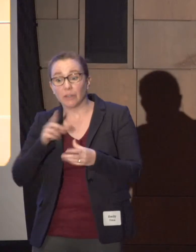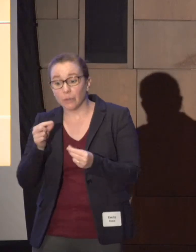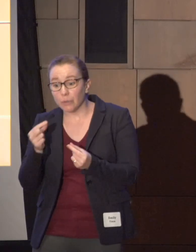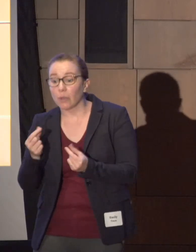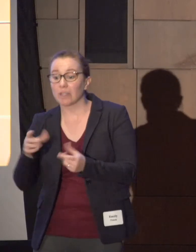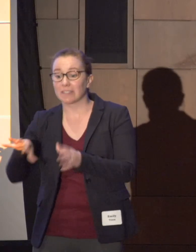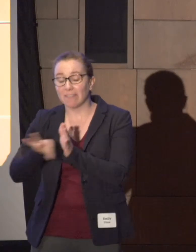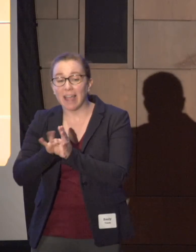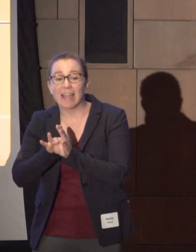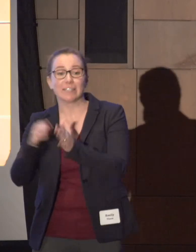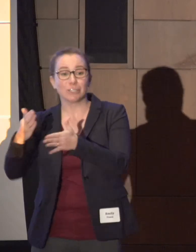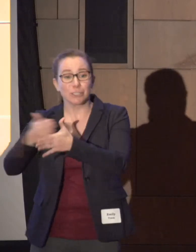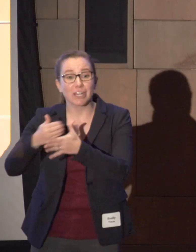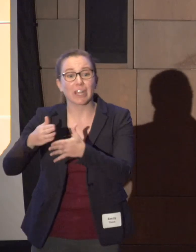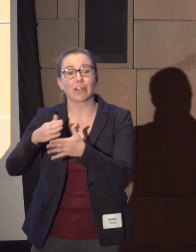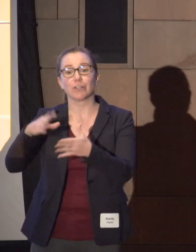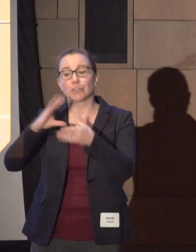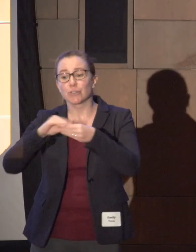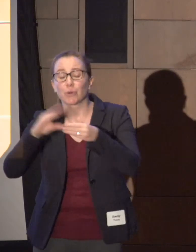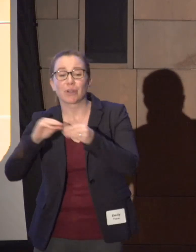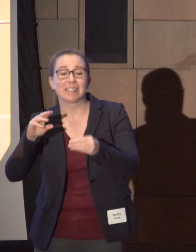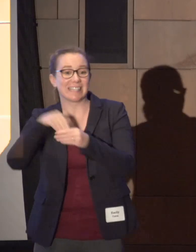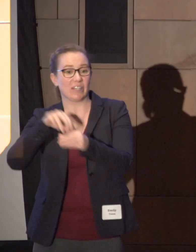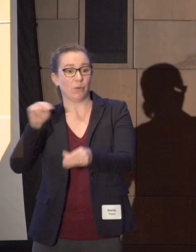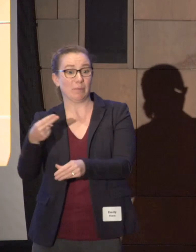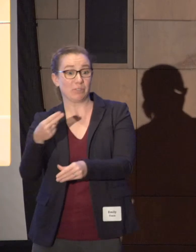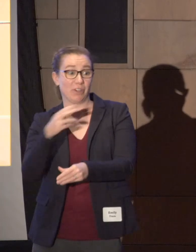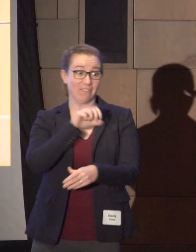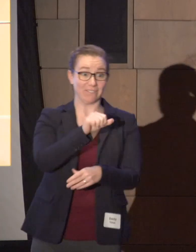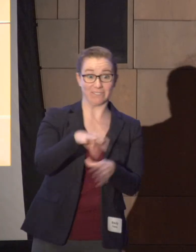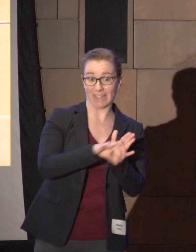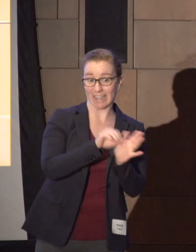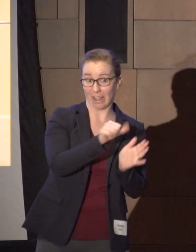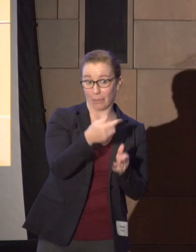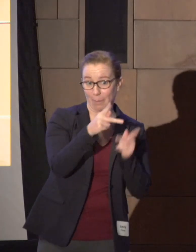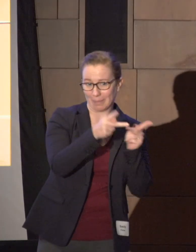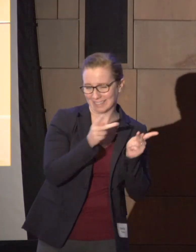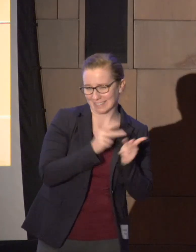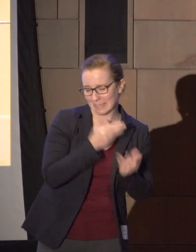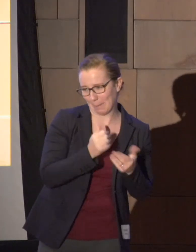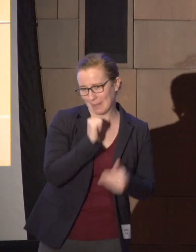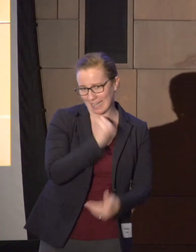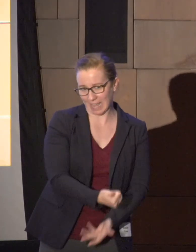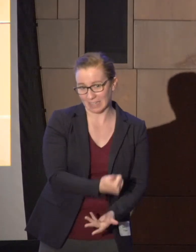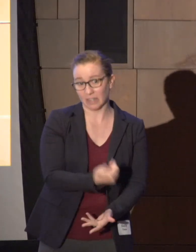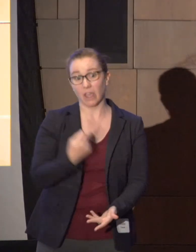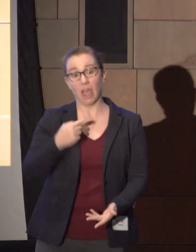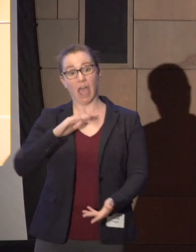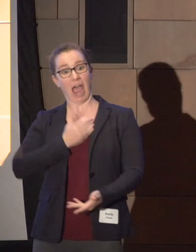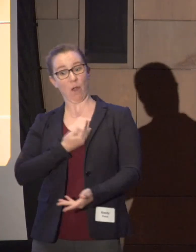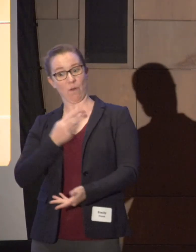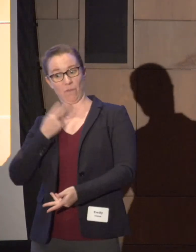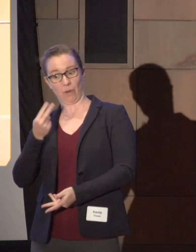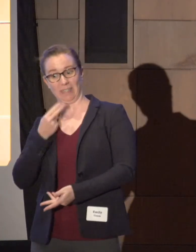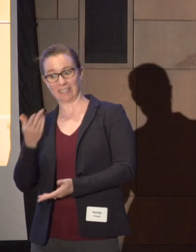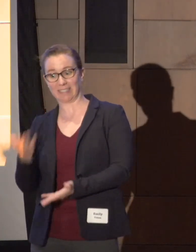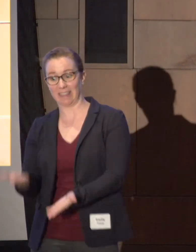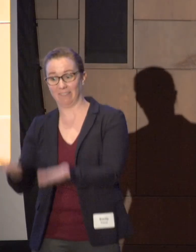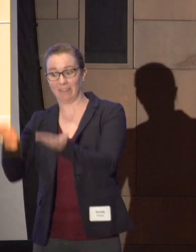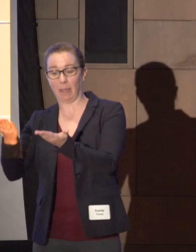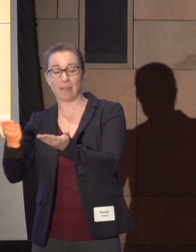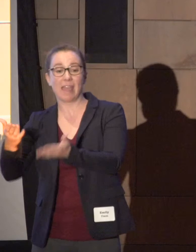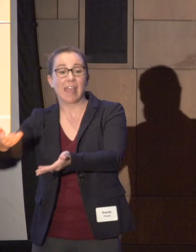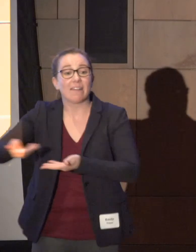stories of New Hampshire, stories you likely won't find anywhere else. We lift unheard voices. We invite people of